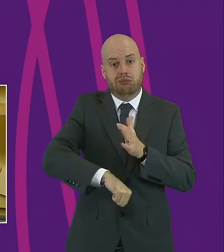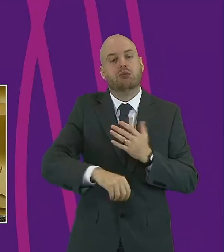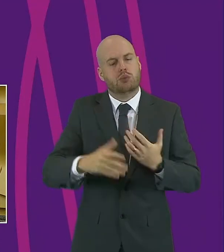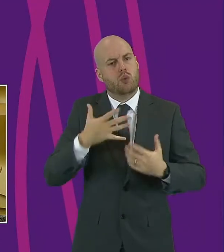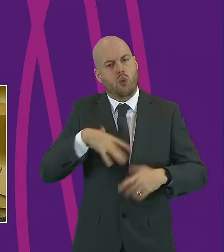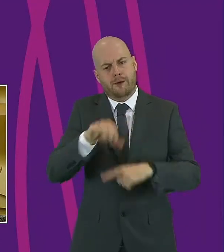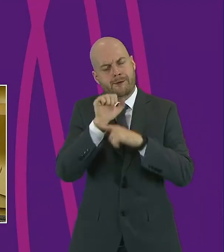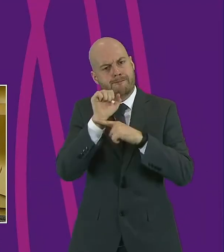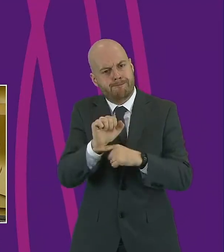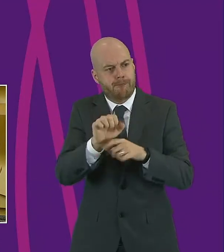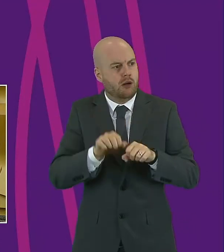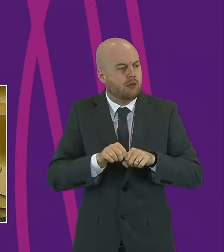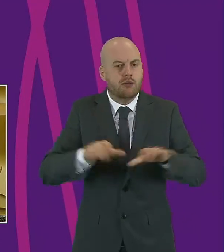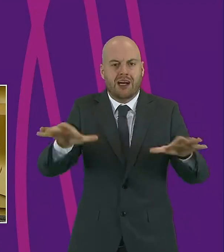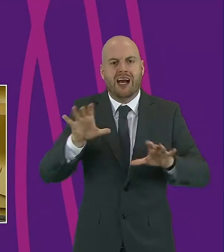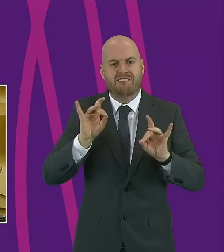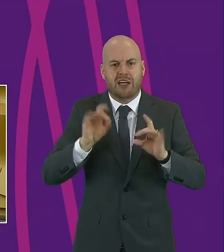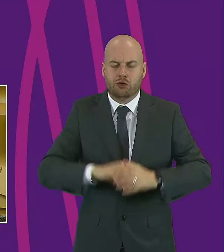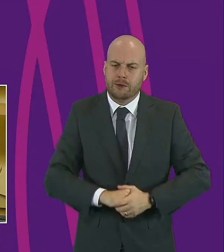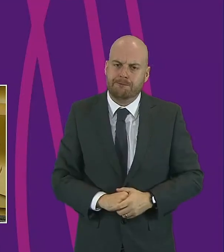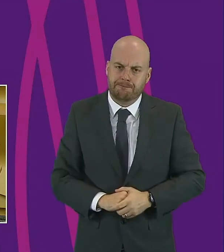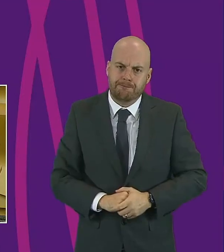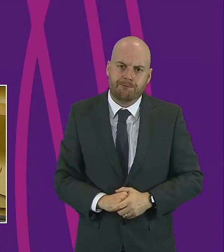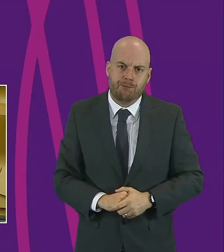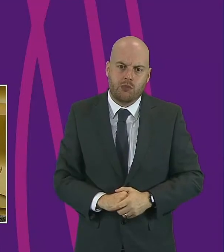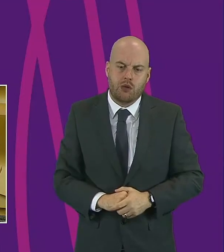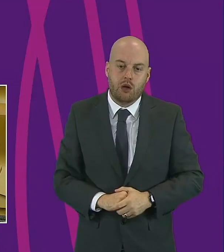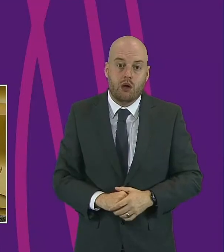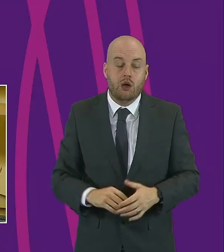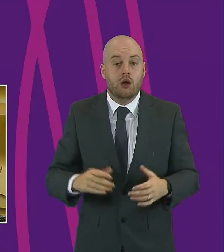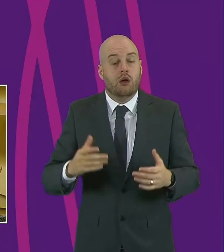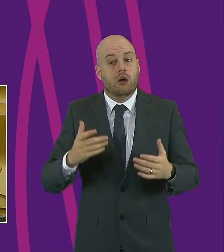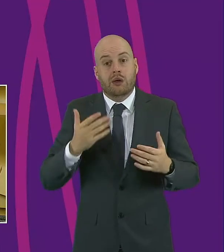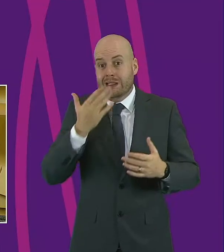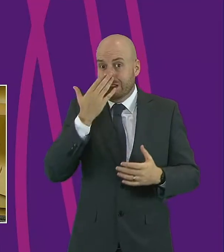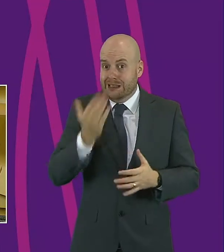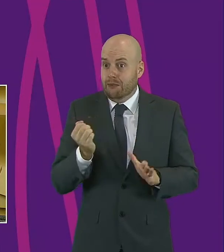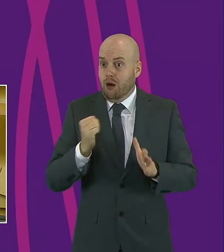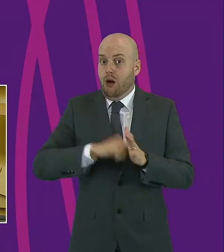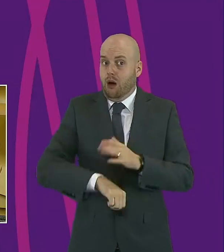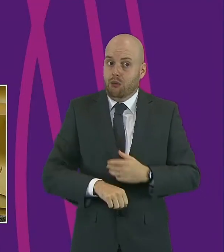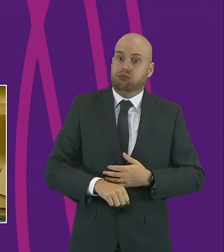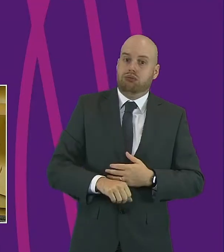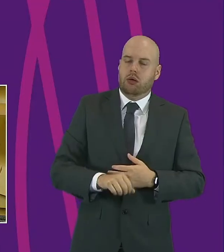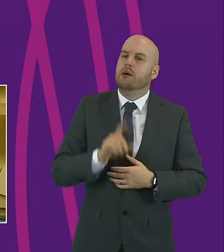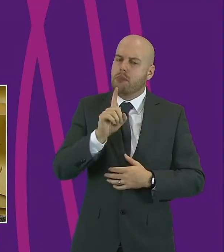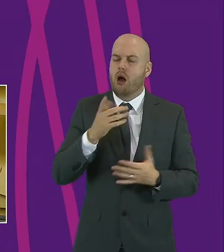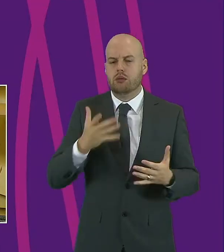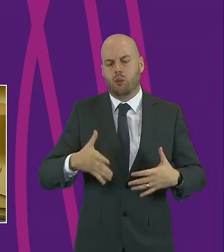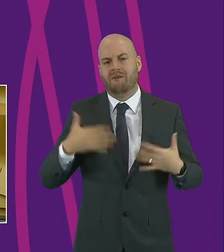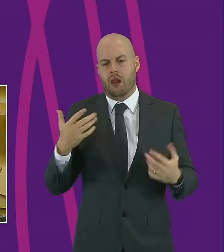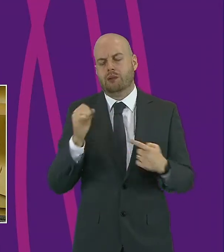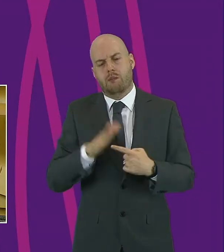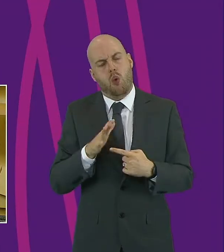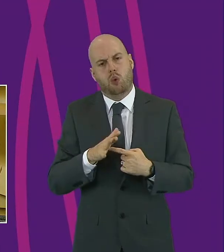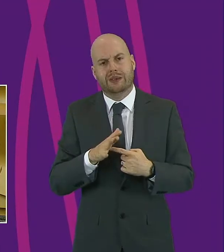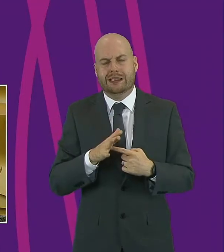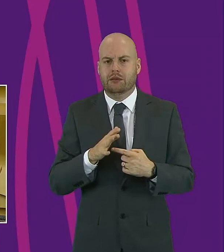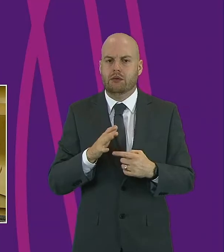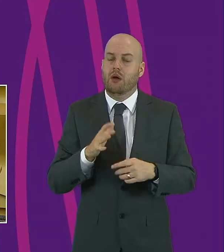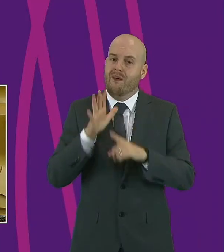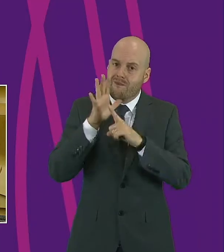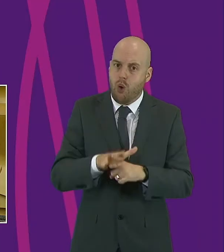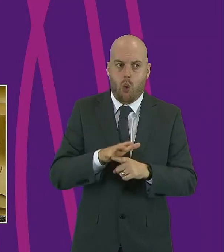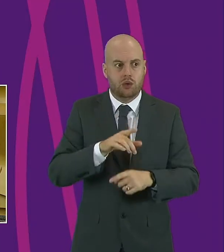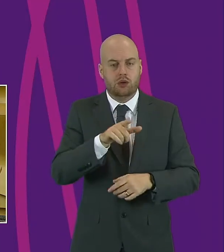believe this is an important, indeed a vital, but also a proportionate step which will help local authorities ensure businesses stick to the guidelines and that